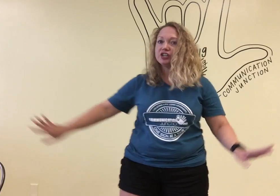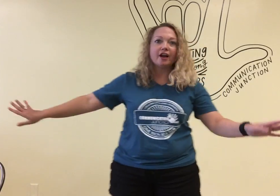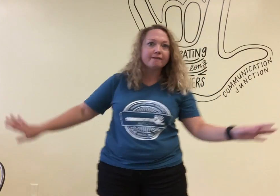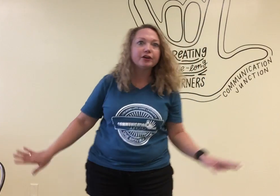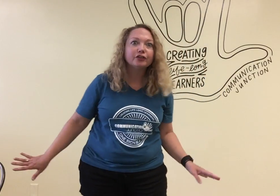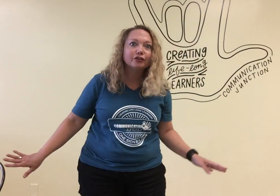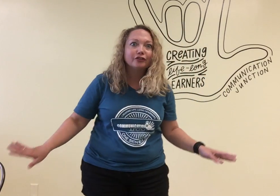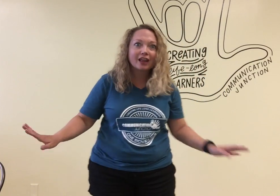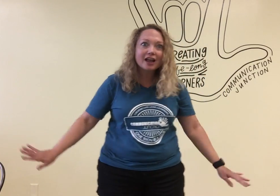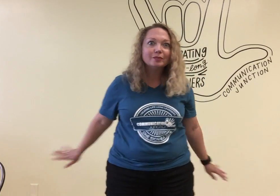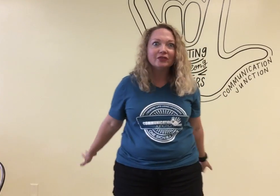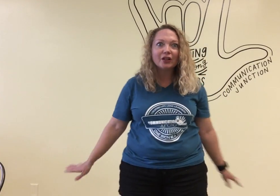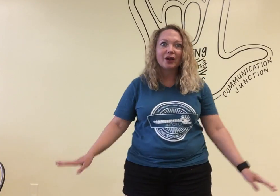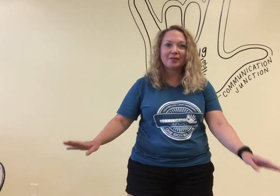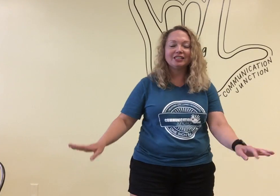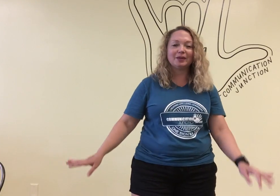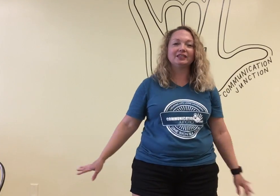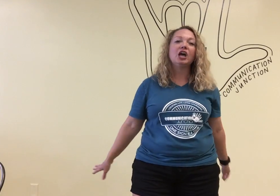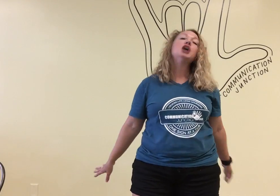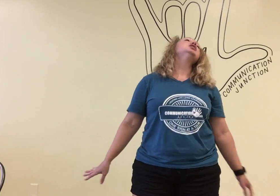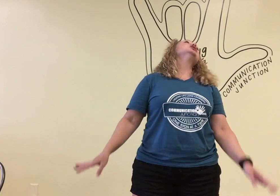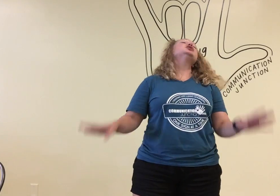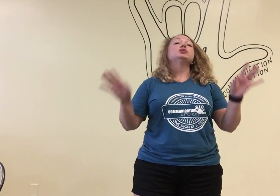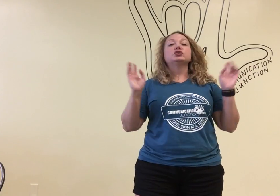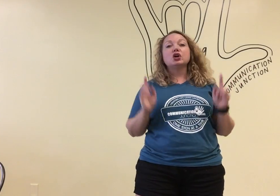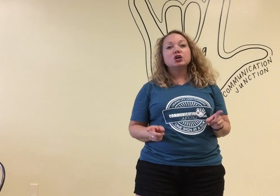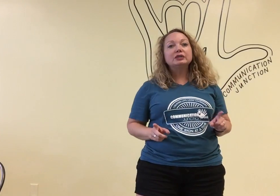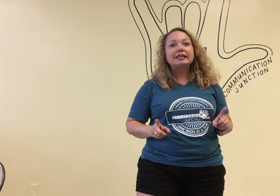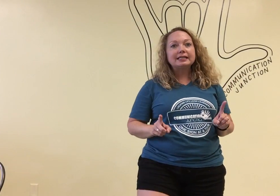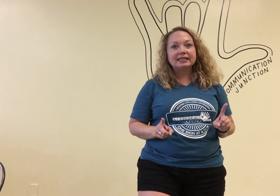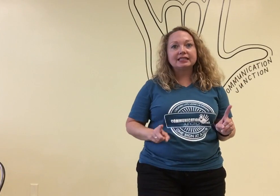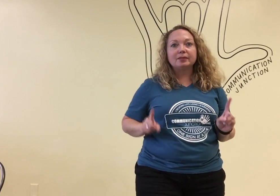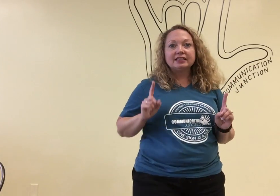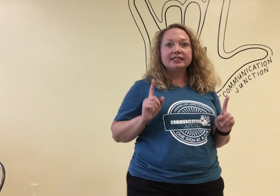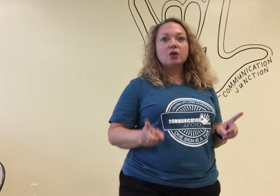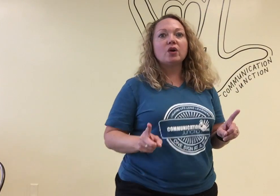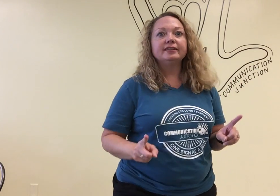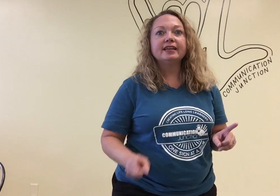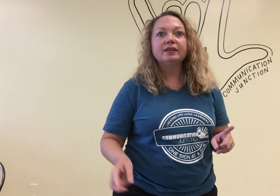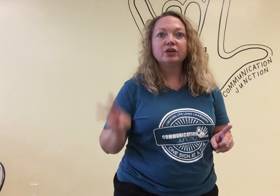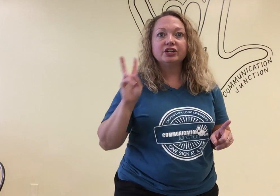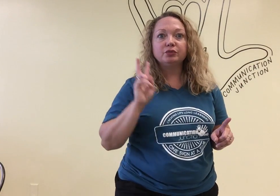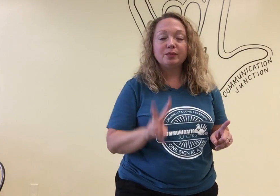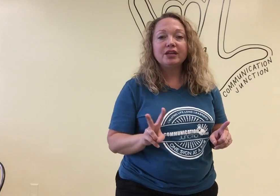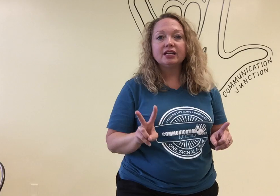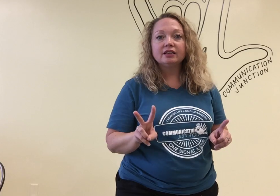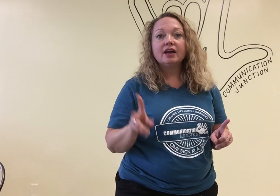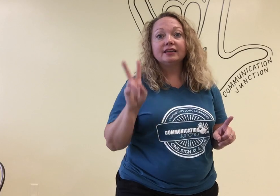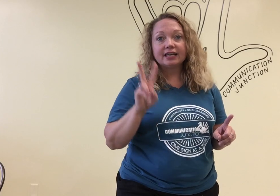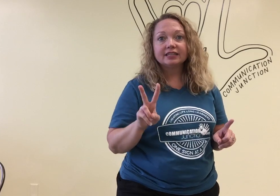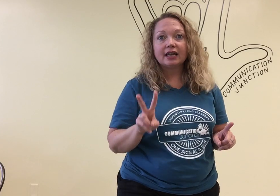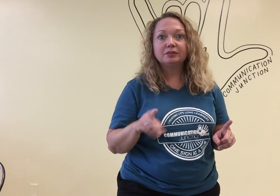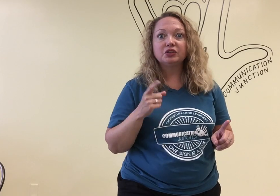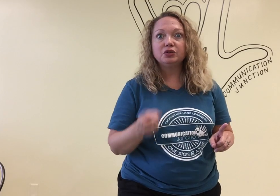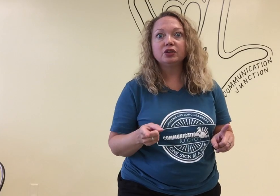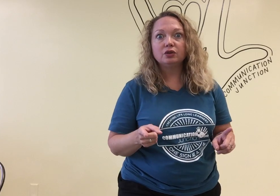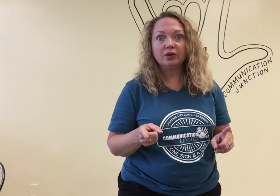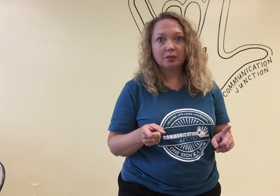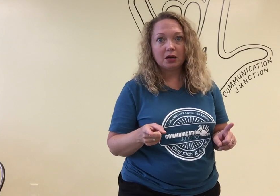chair out further so that I can move all around my space. So the song goes like this. I'm going to sing it once, and then we're going to repeat it a second time so that you can do it with me,